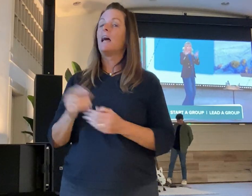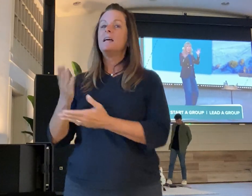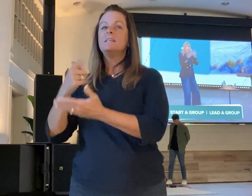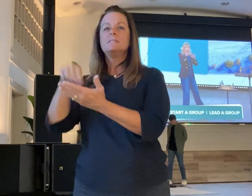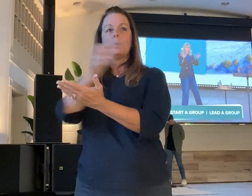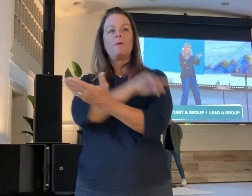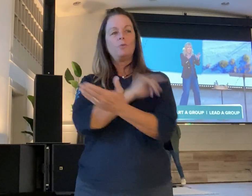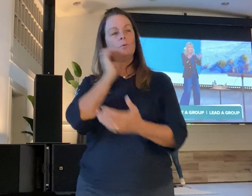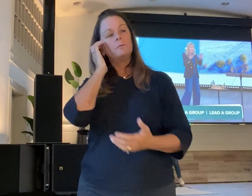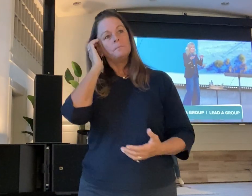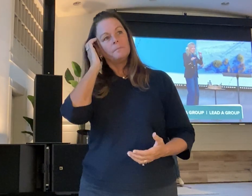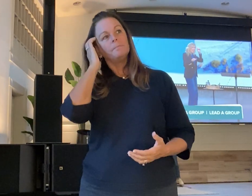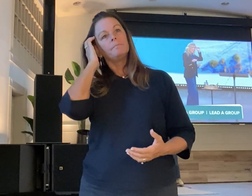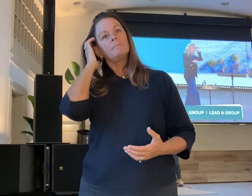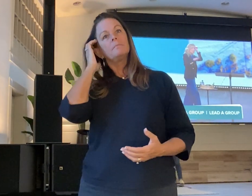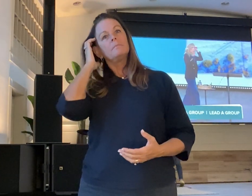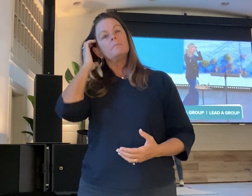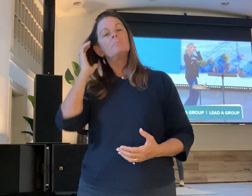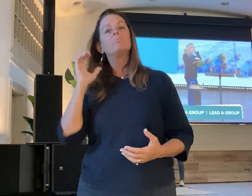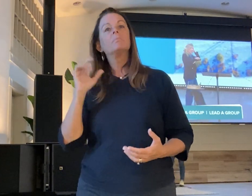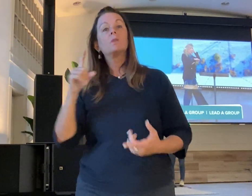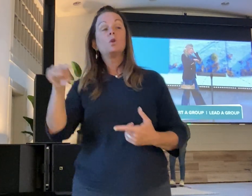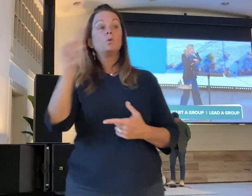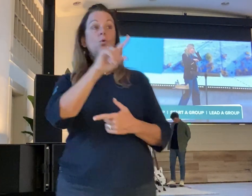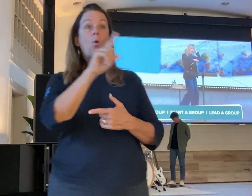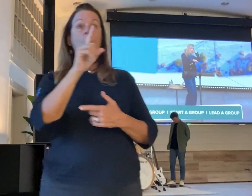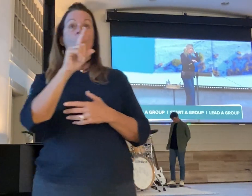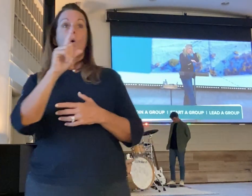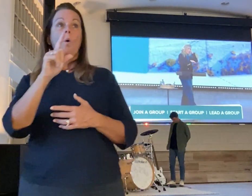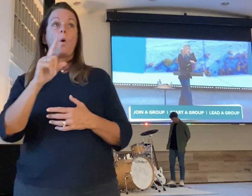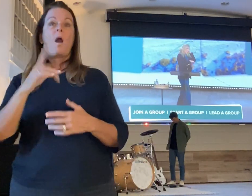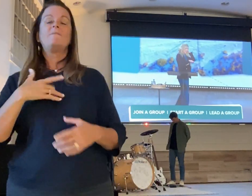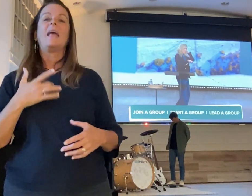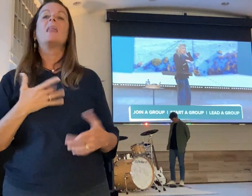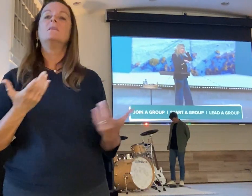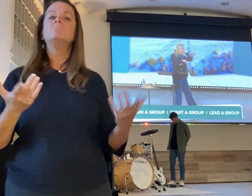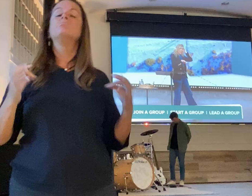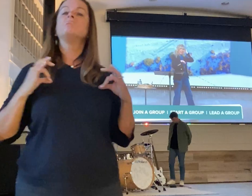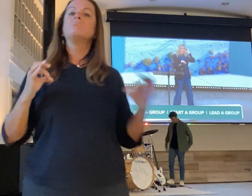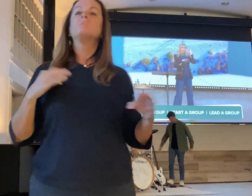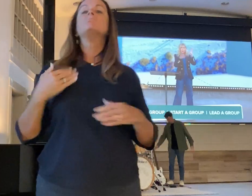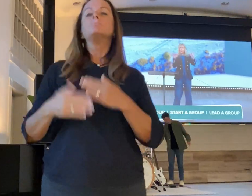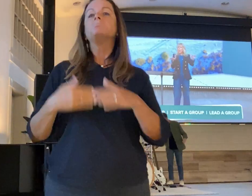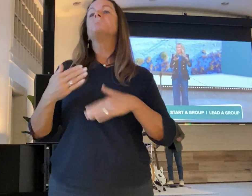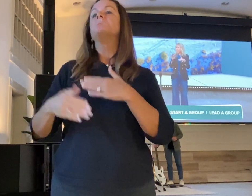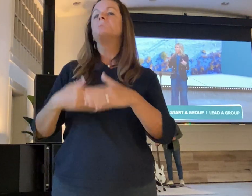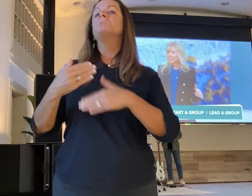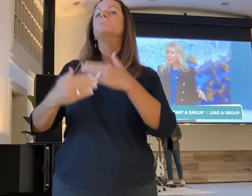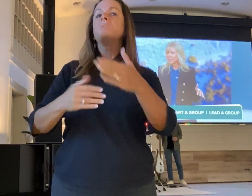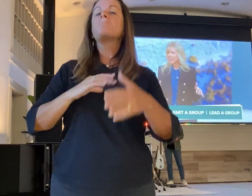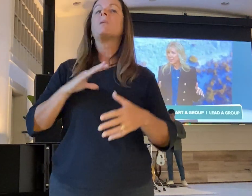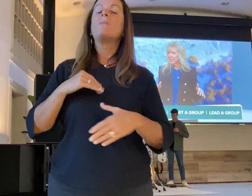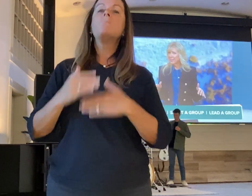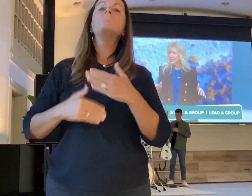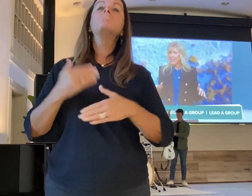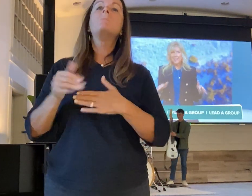the one-third that your warning light is not going off right now. Did you look